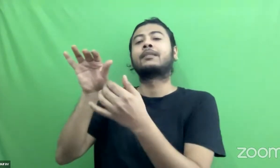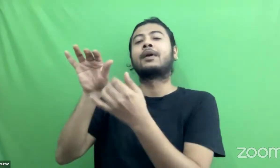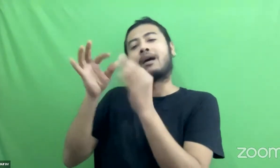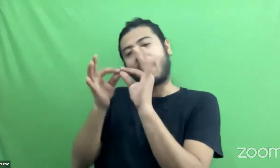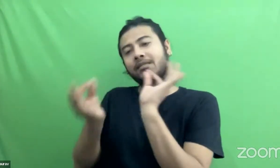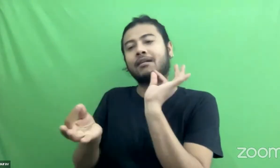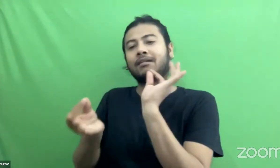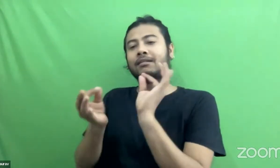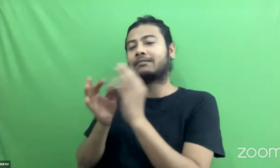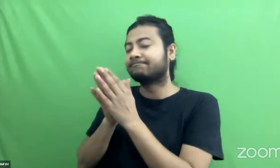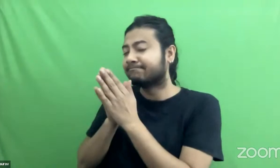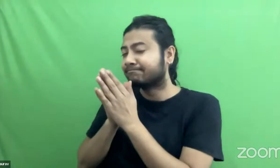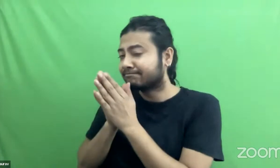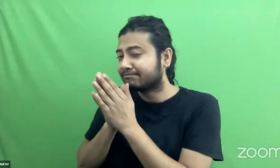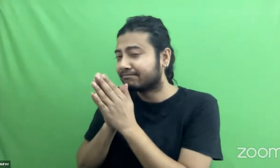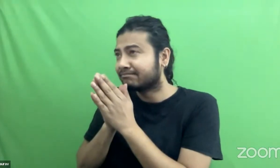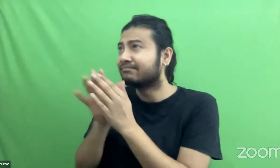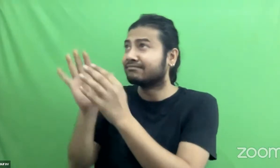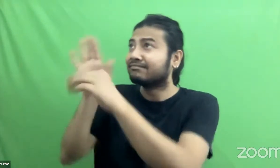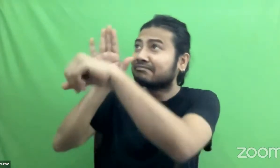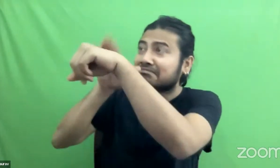So if we are chanting with a very pure heart,